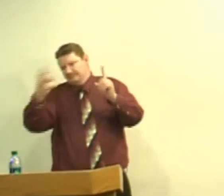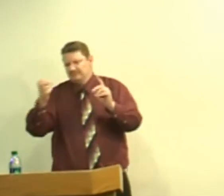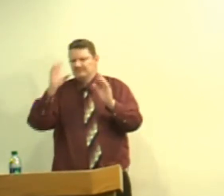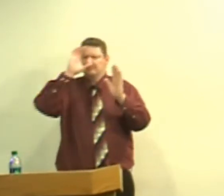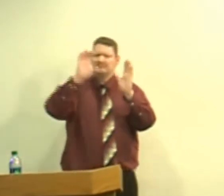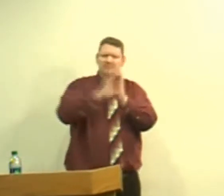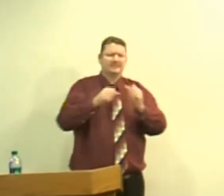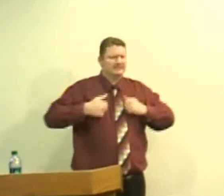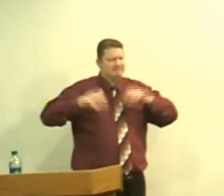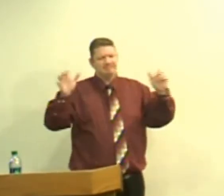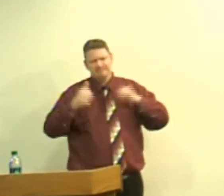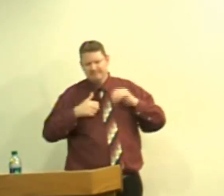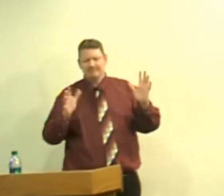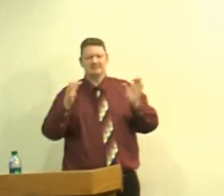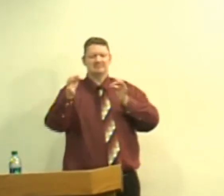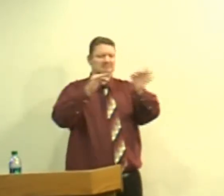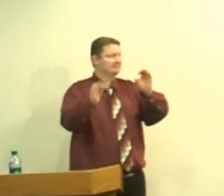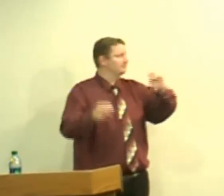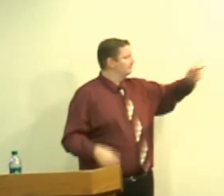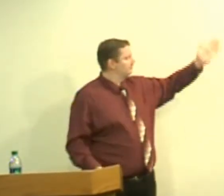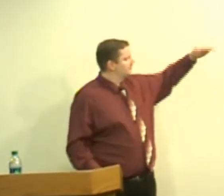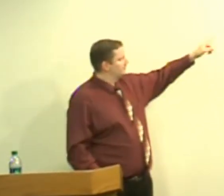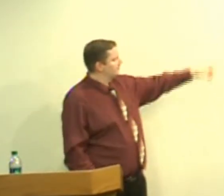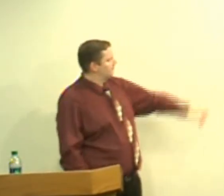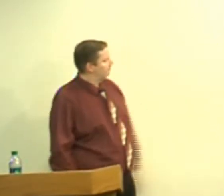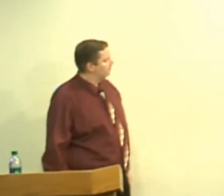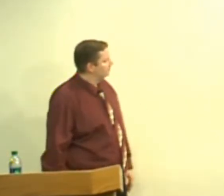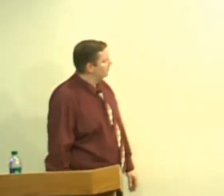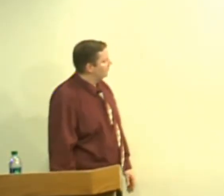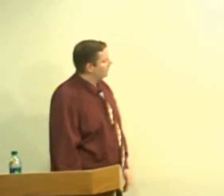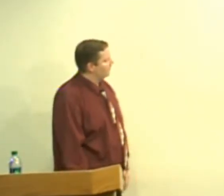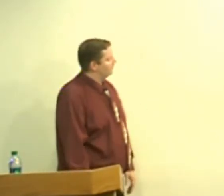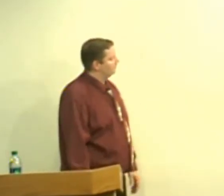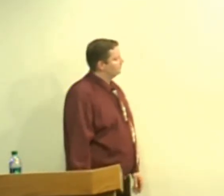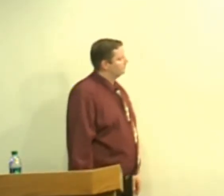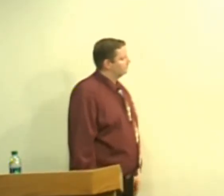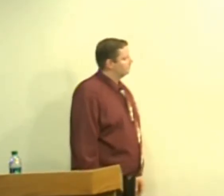I would like to go into a little more about the sacrifice and what that truly means for a Christian.